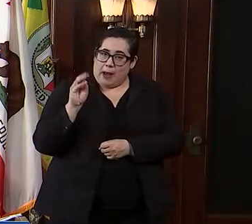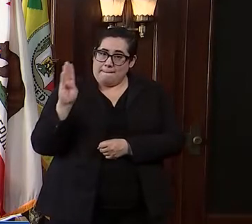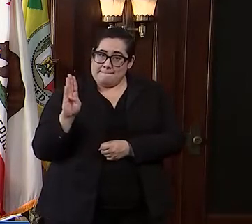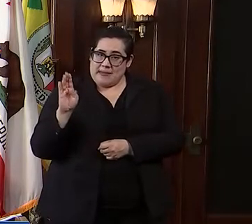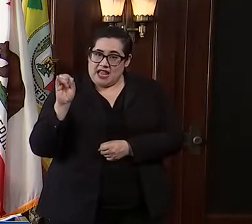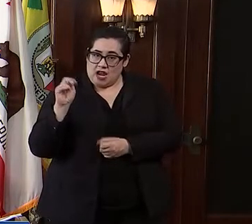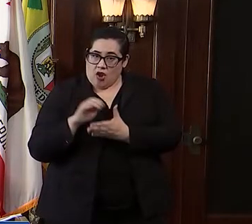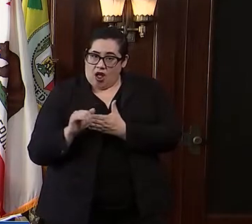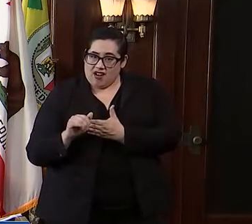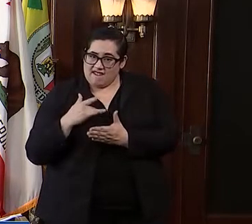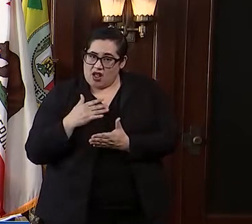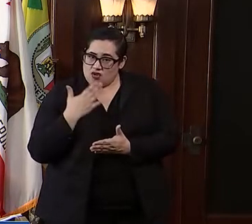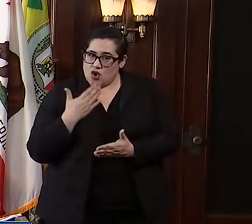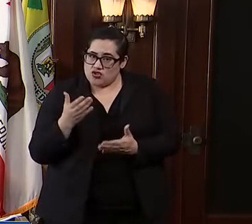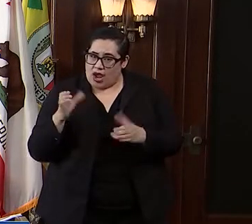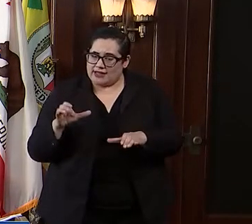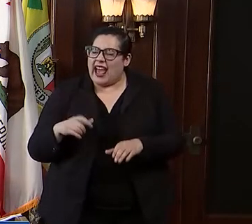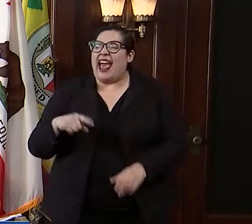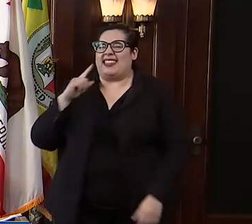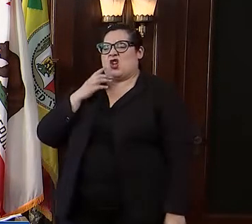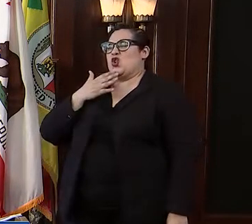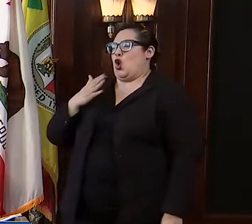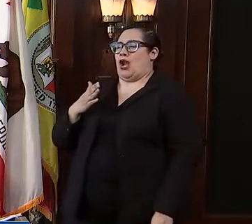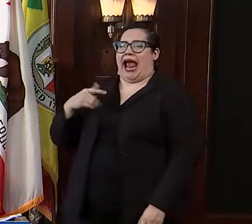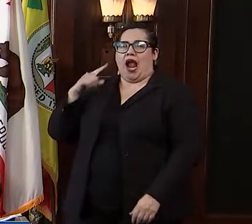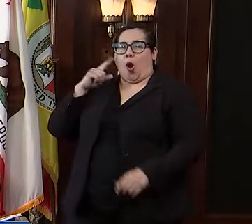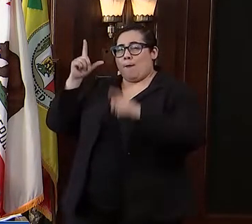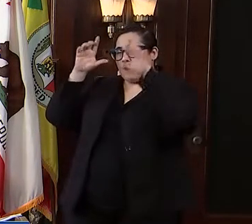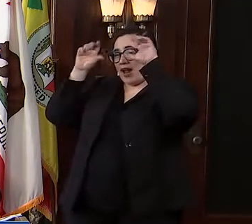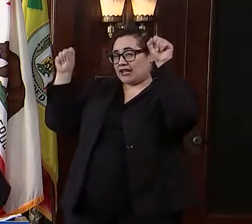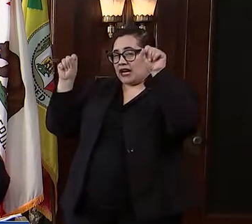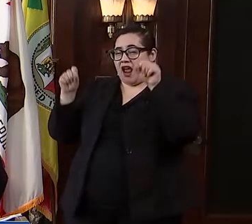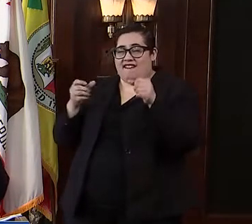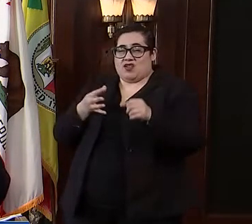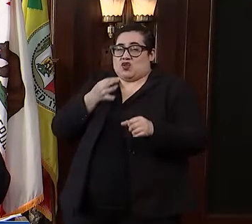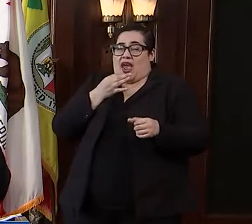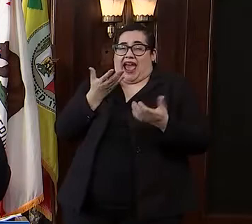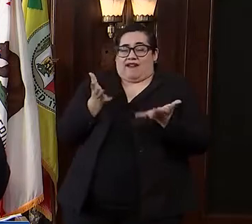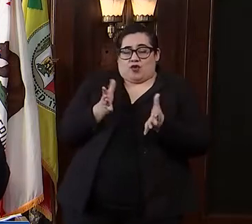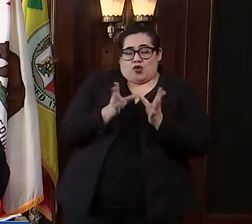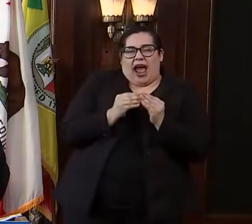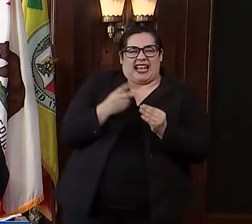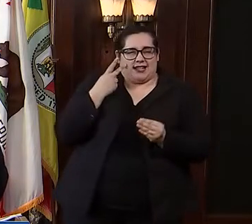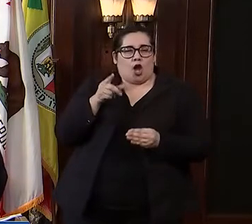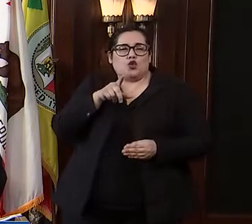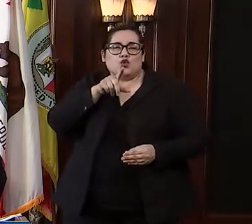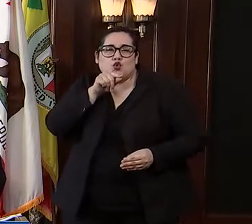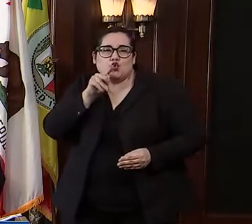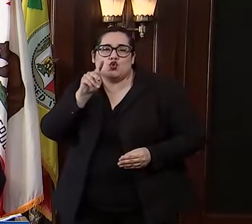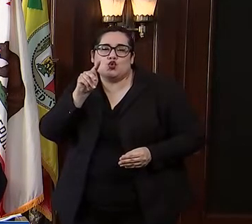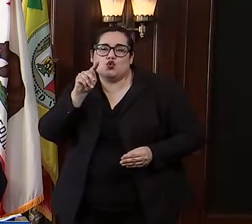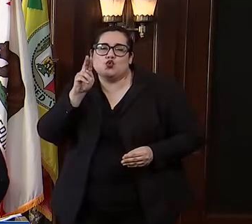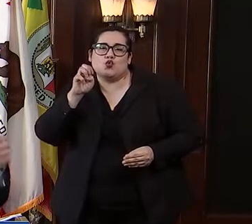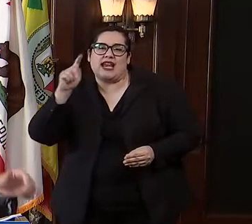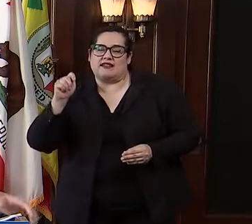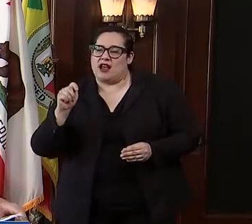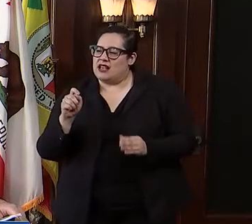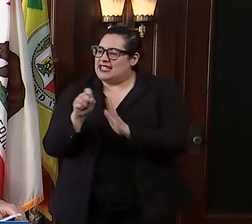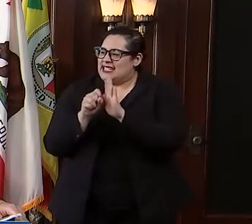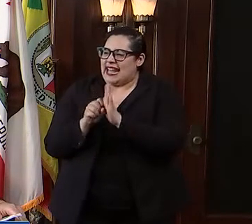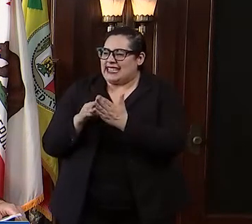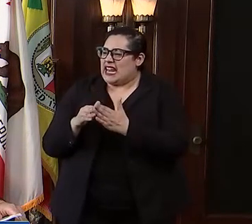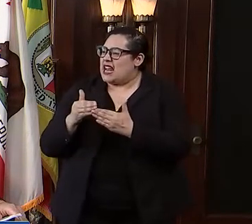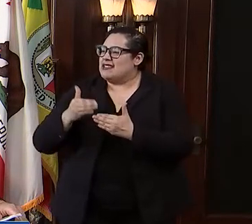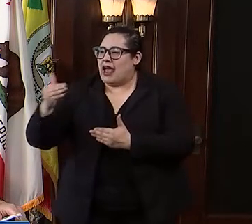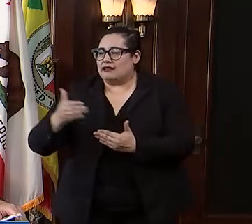they're good. I heard the president after the last round tweet right after that, or I saw that he tweeted, let's get states and cities done